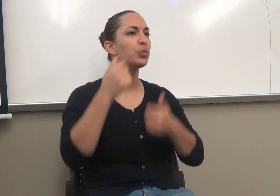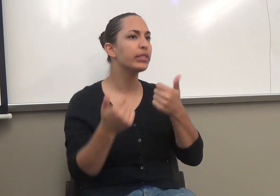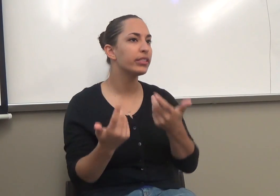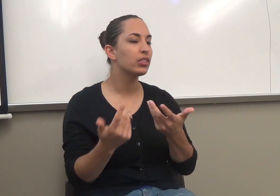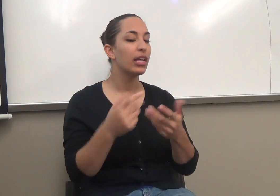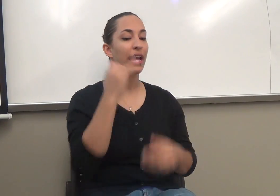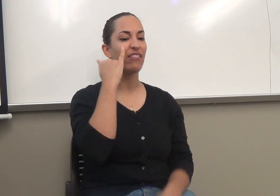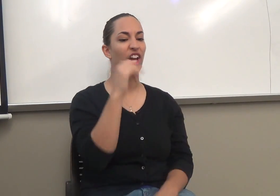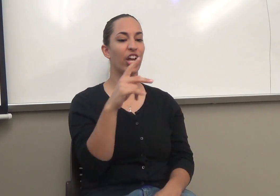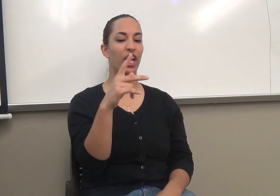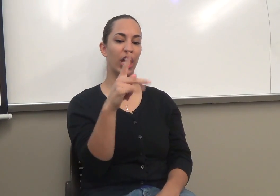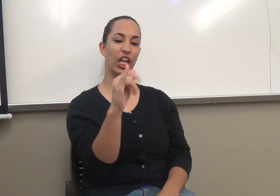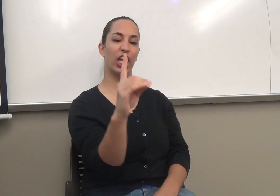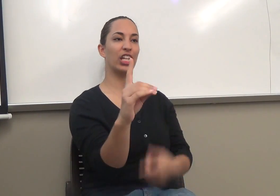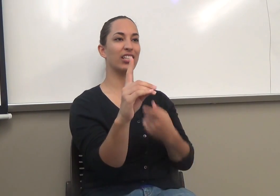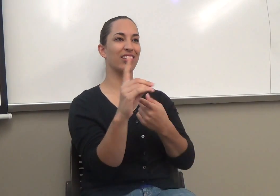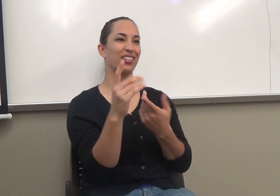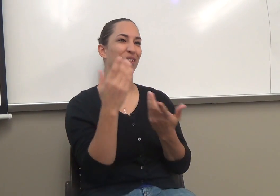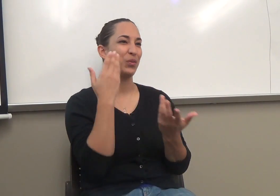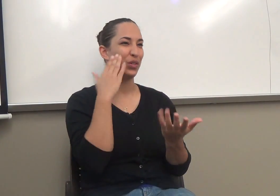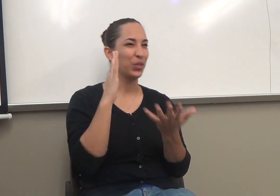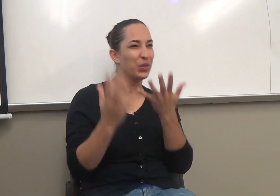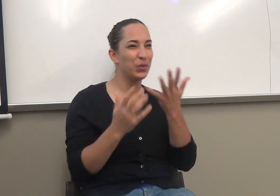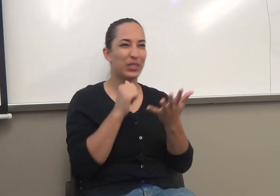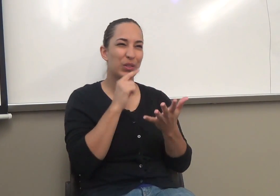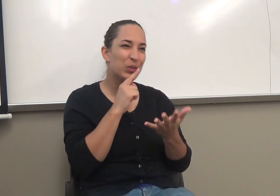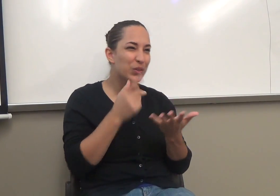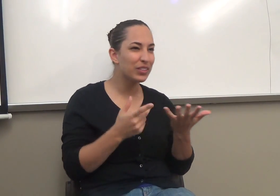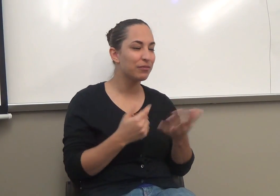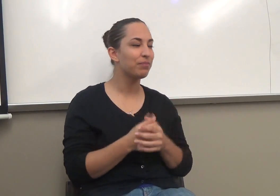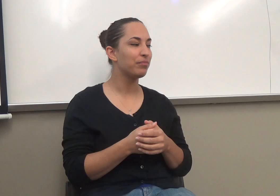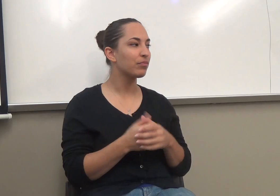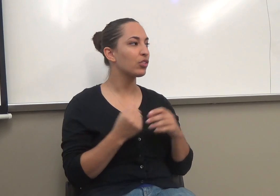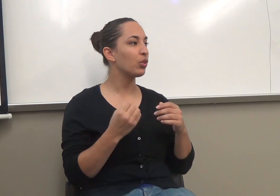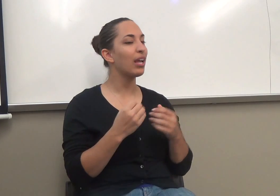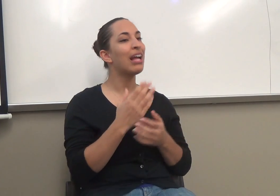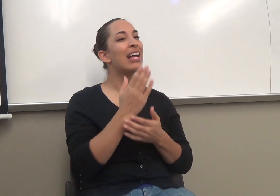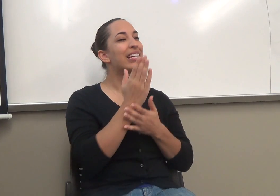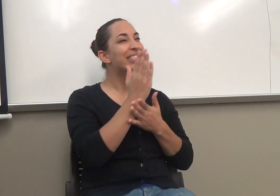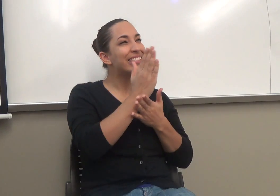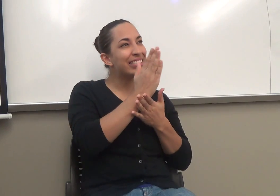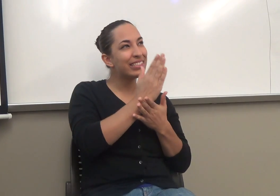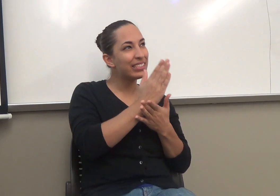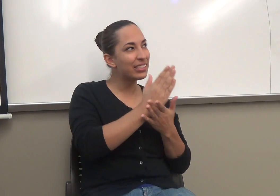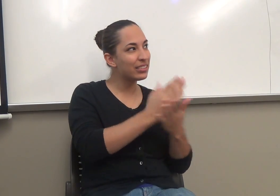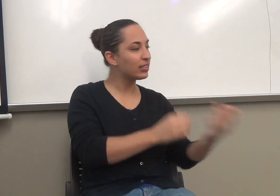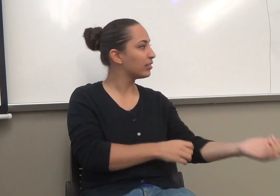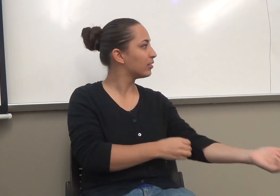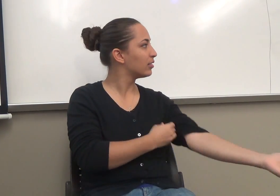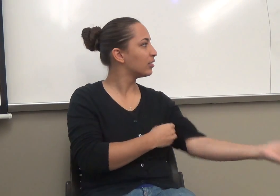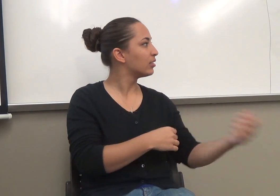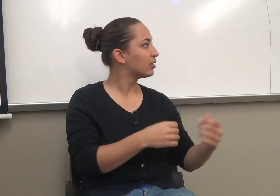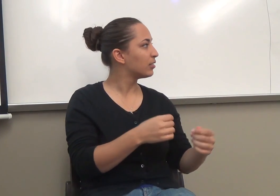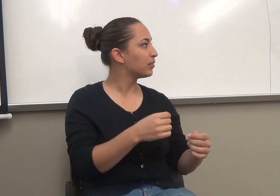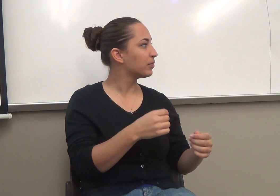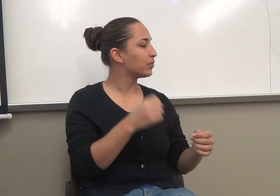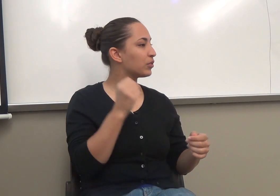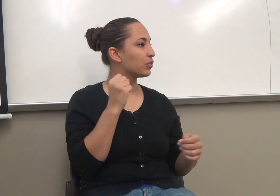so common that it's not really even considered slang anymore. Okay? Yeah, So mark these things. young